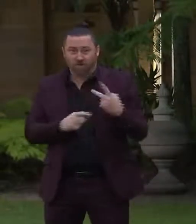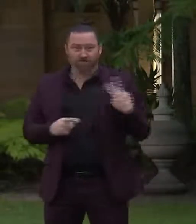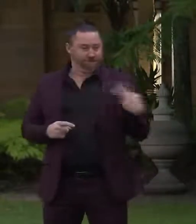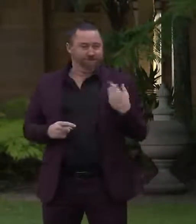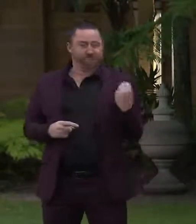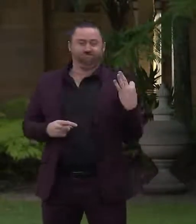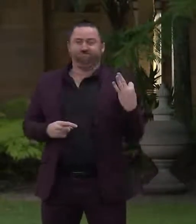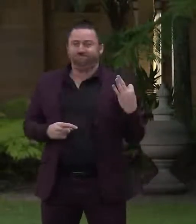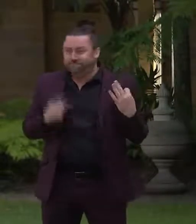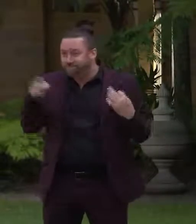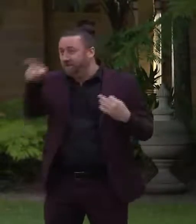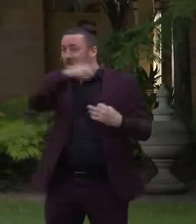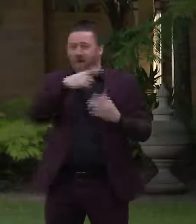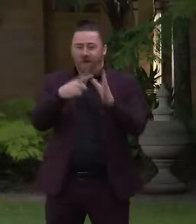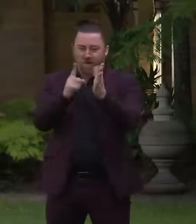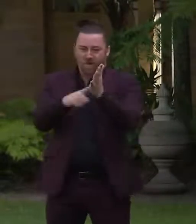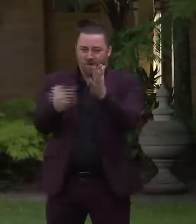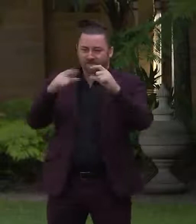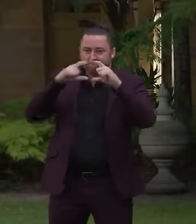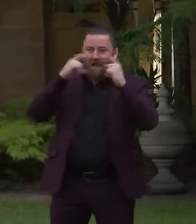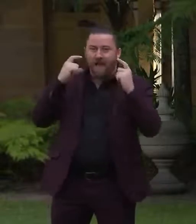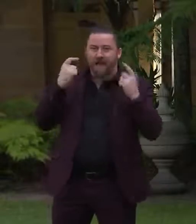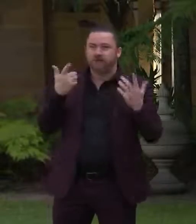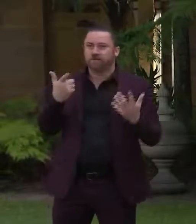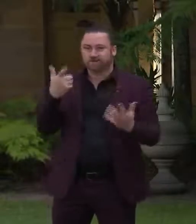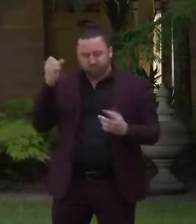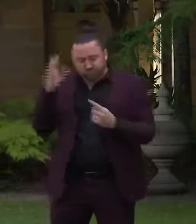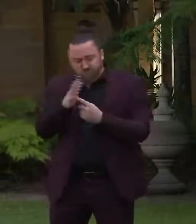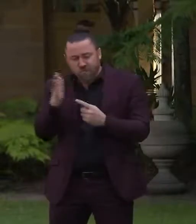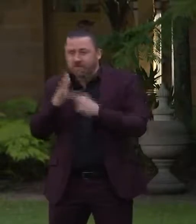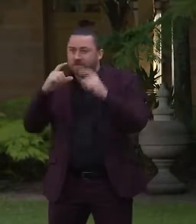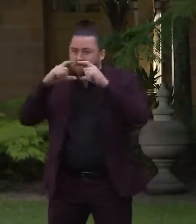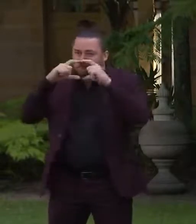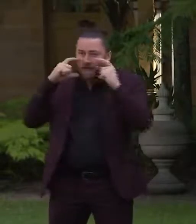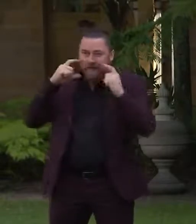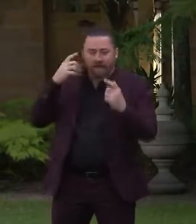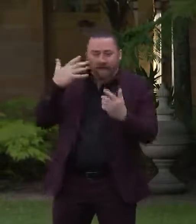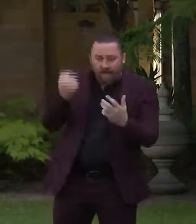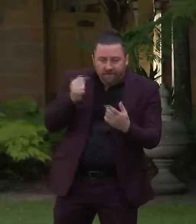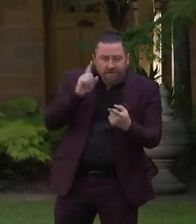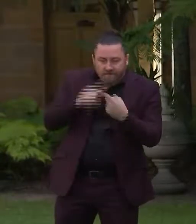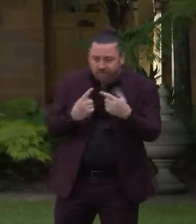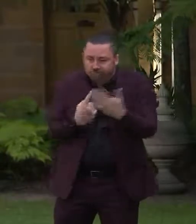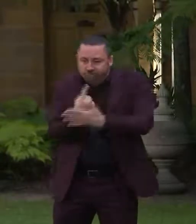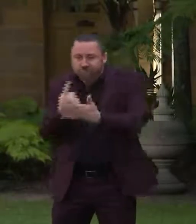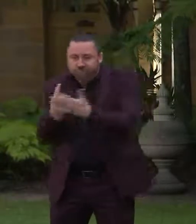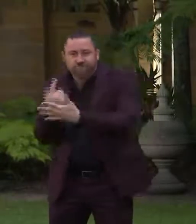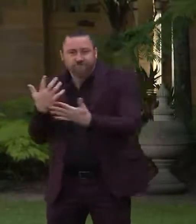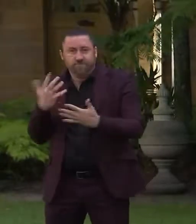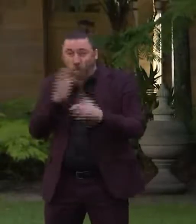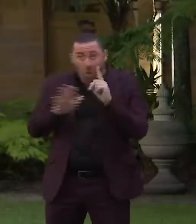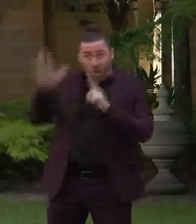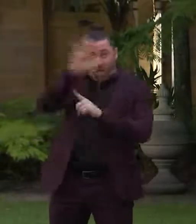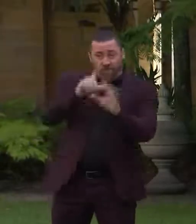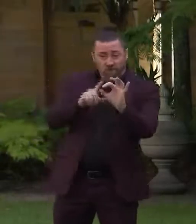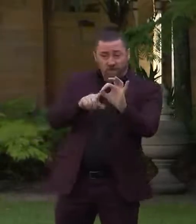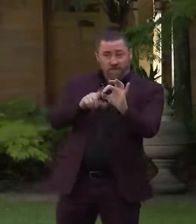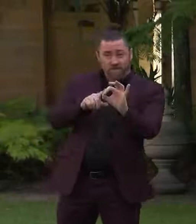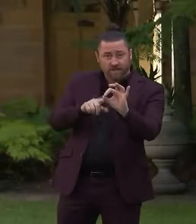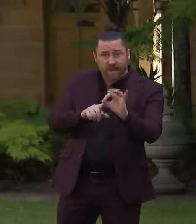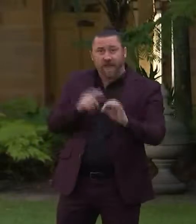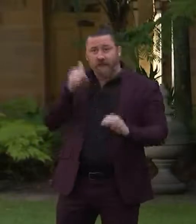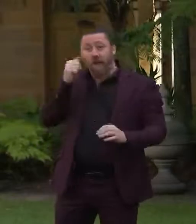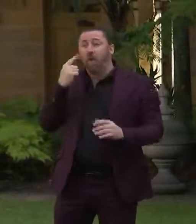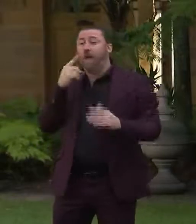two, with masks on. That is fantastic. We need to continue that throughout the state, remembering that indoors is the